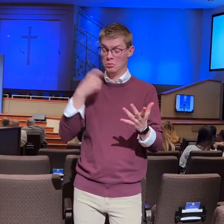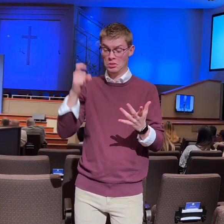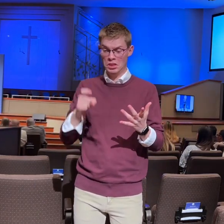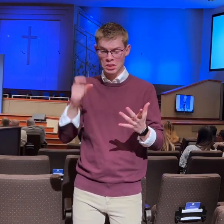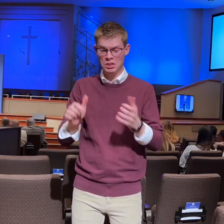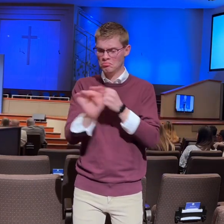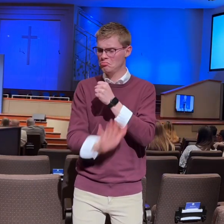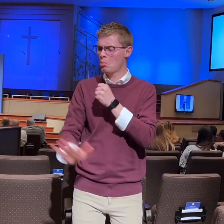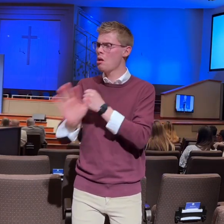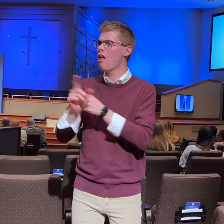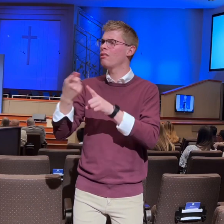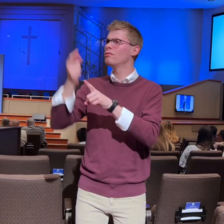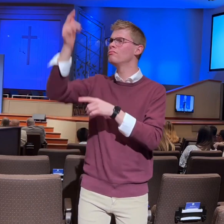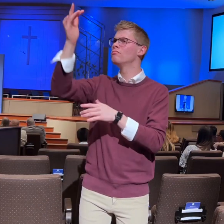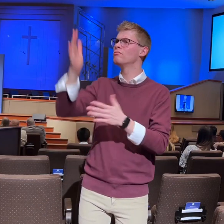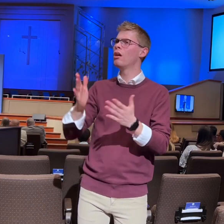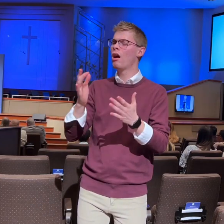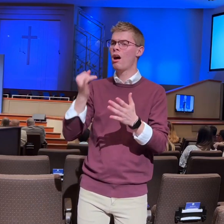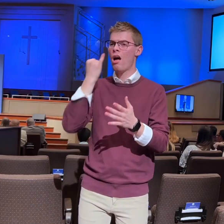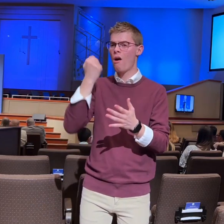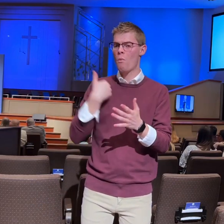stand against the wiles of the devil.